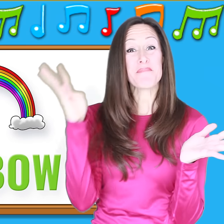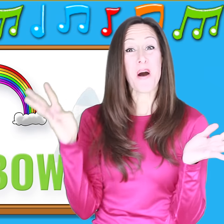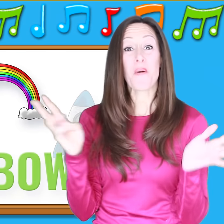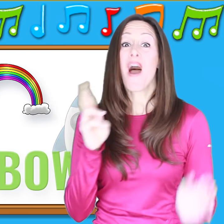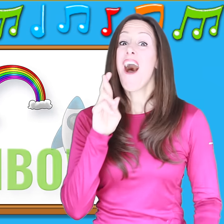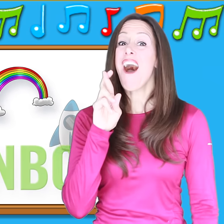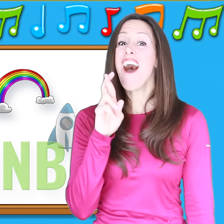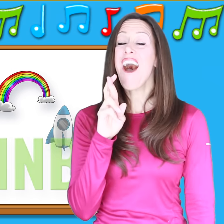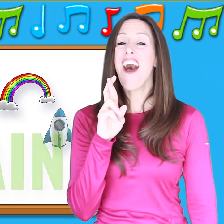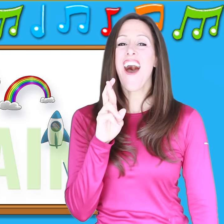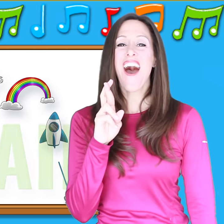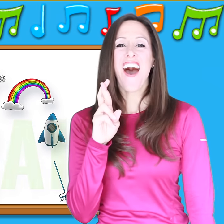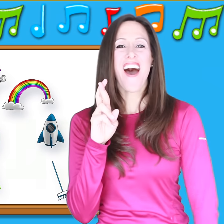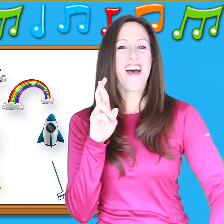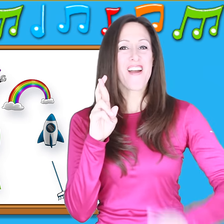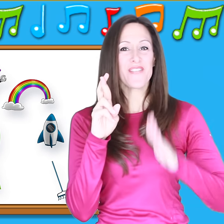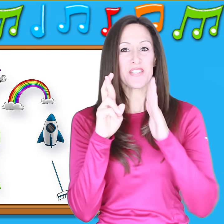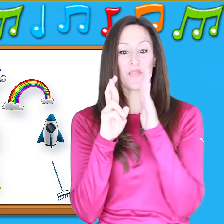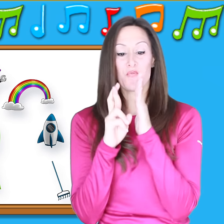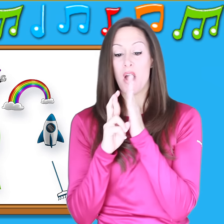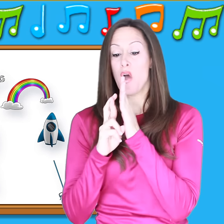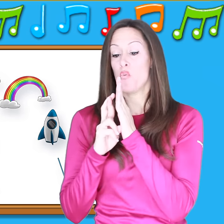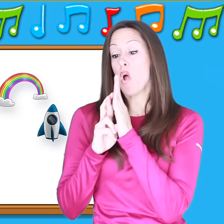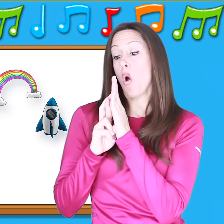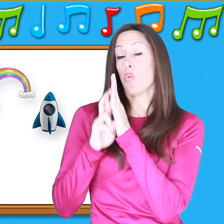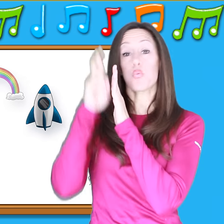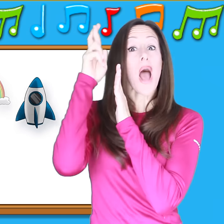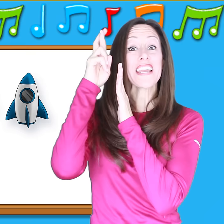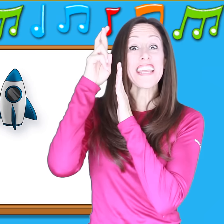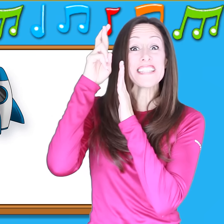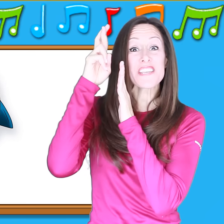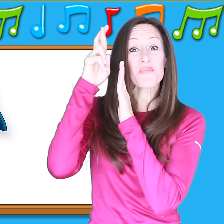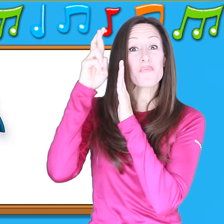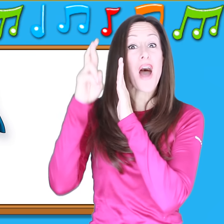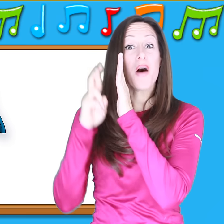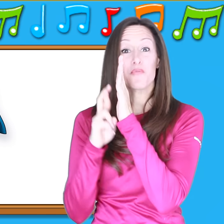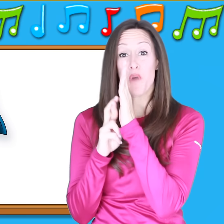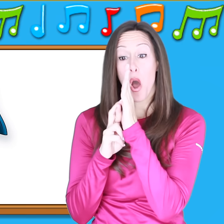rainbow. R is for rocket,